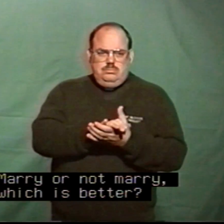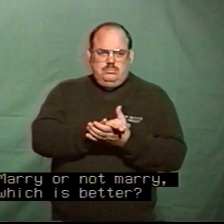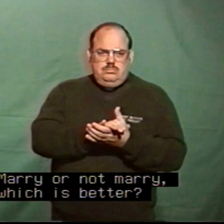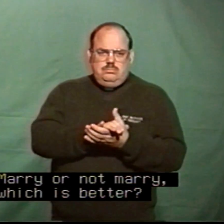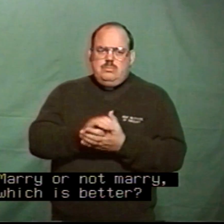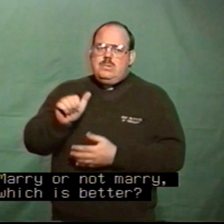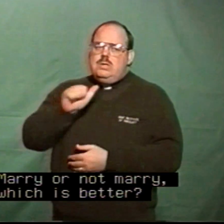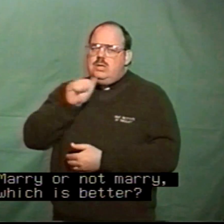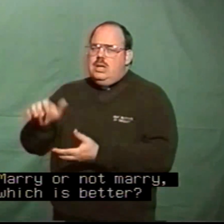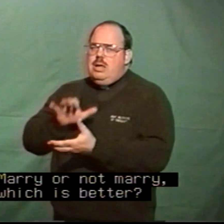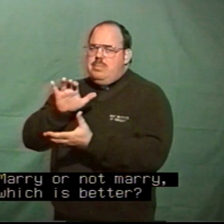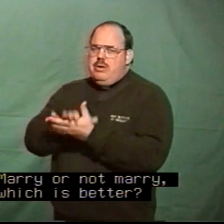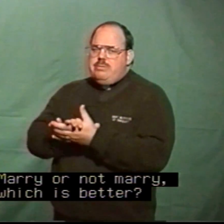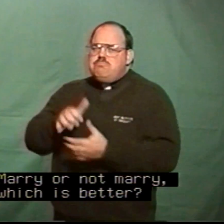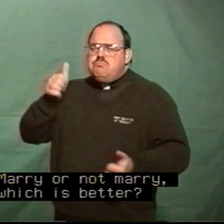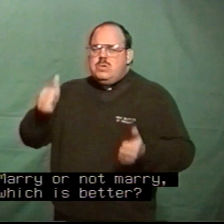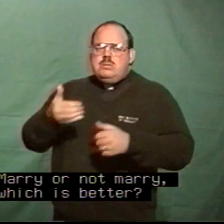Marry or not marry, which is better?